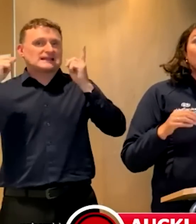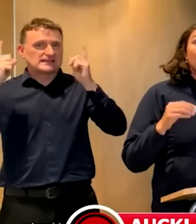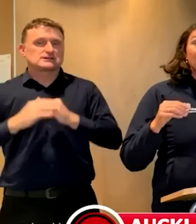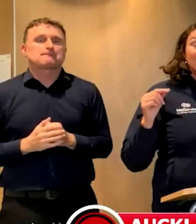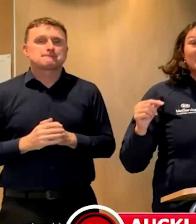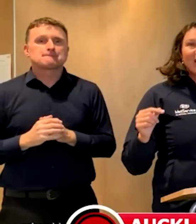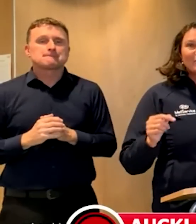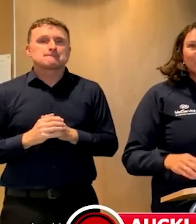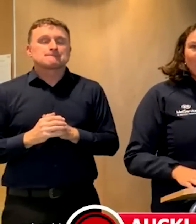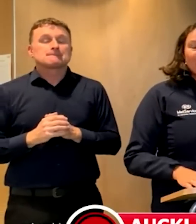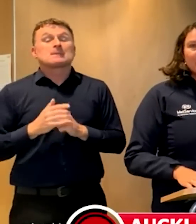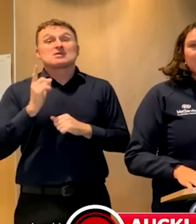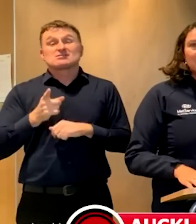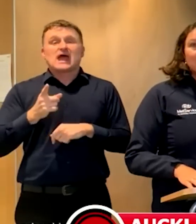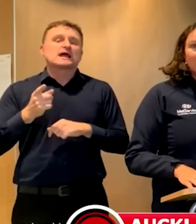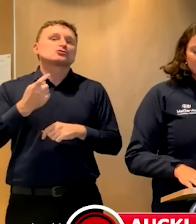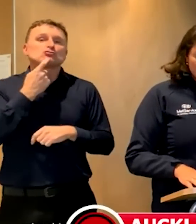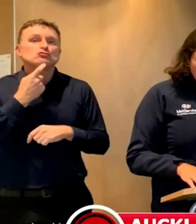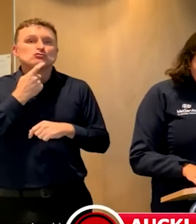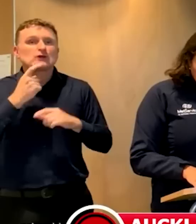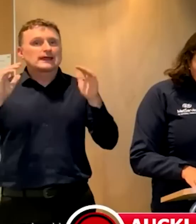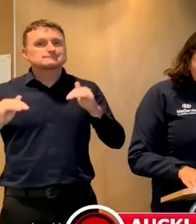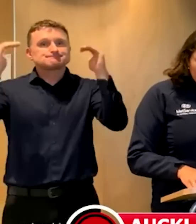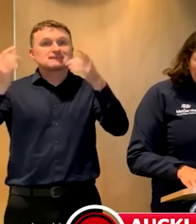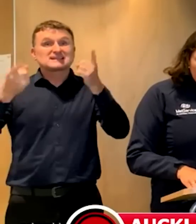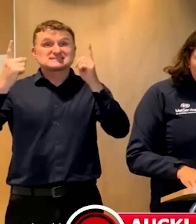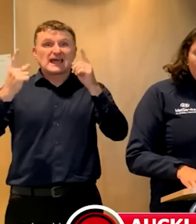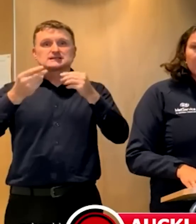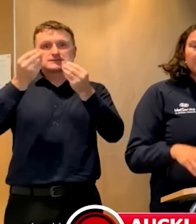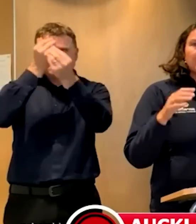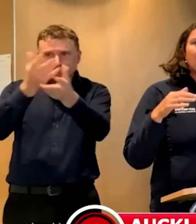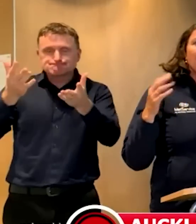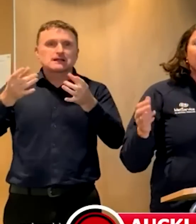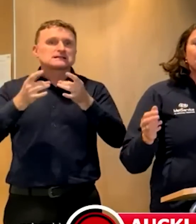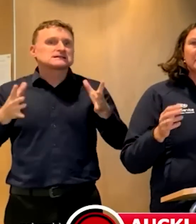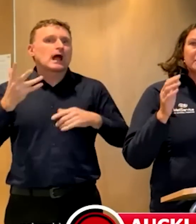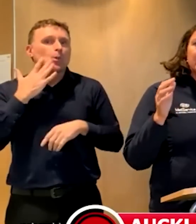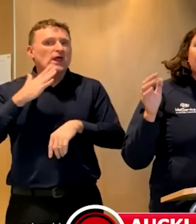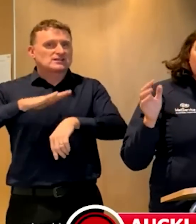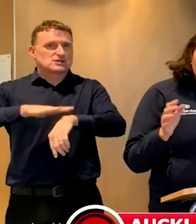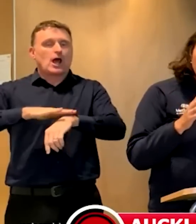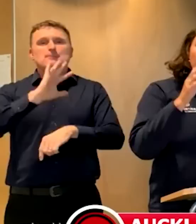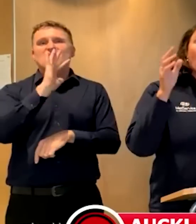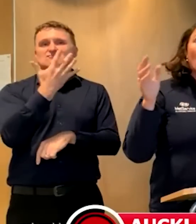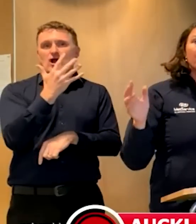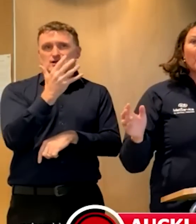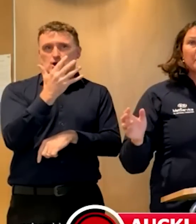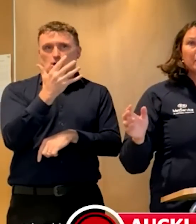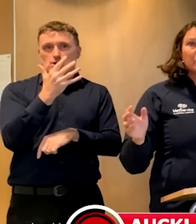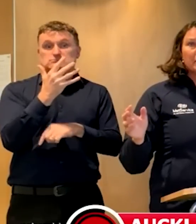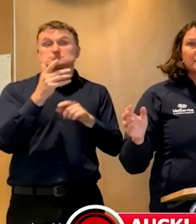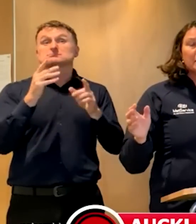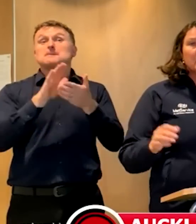red warning does not even start till 5 p.m. tonight, and expect that rainfall to continue through